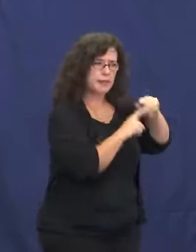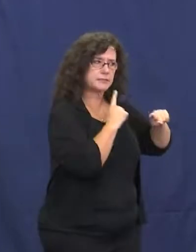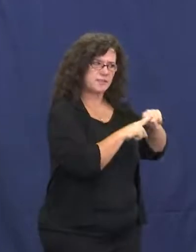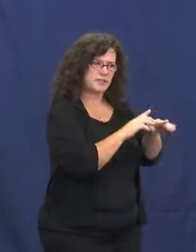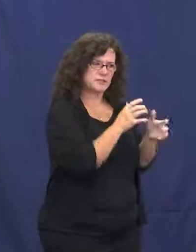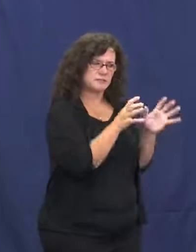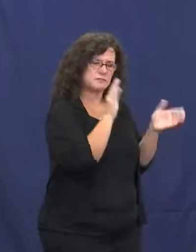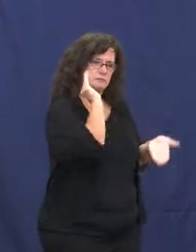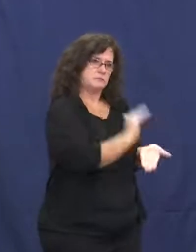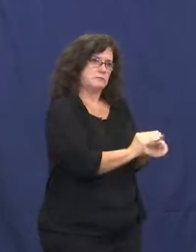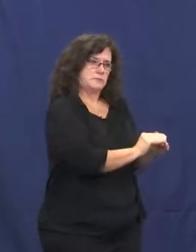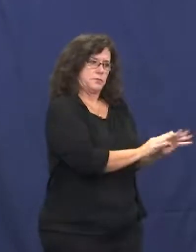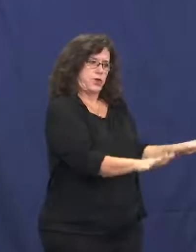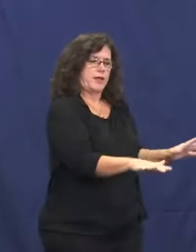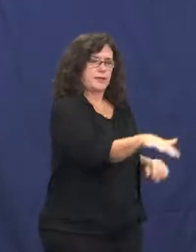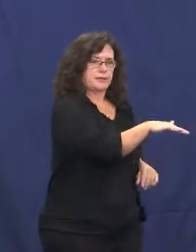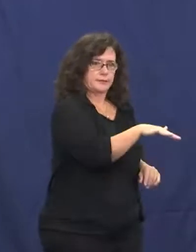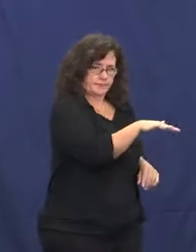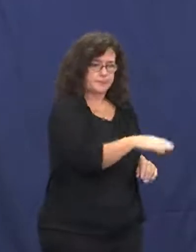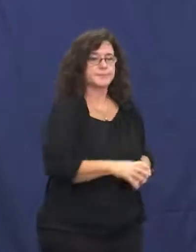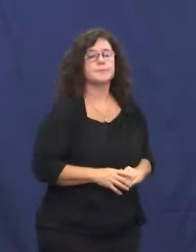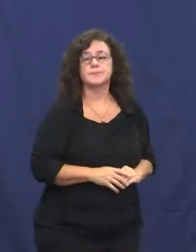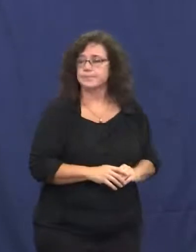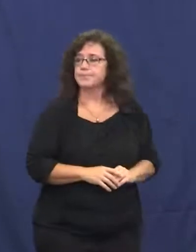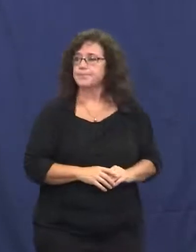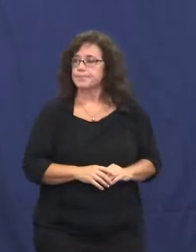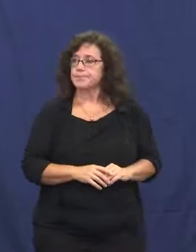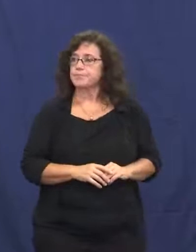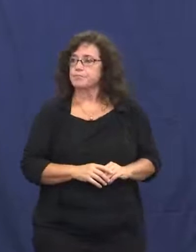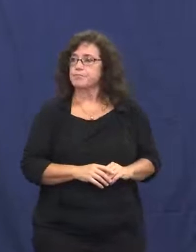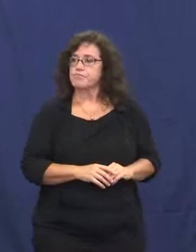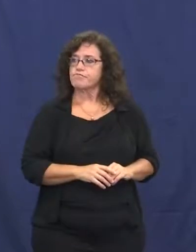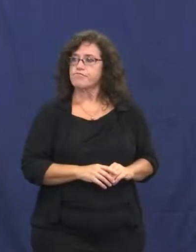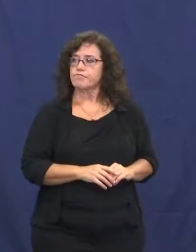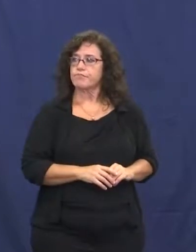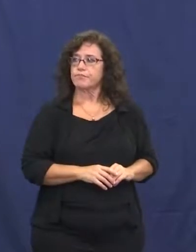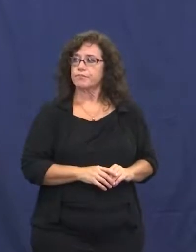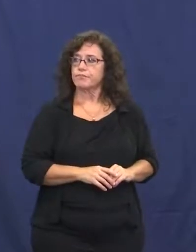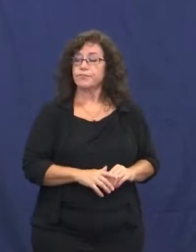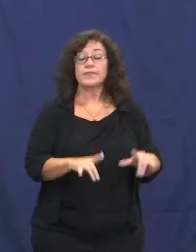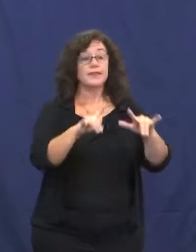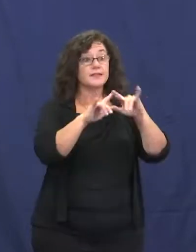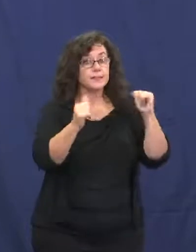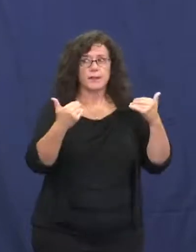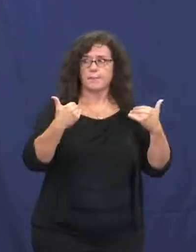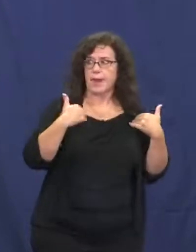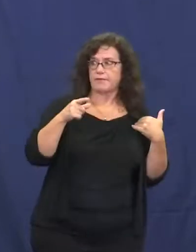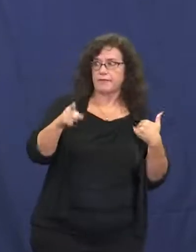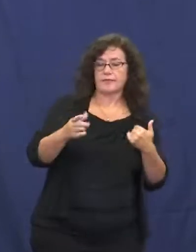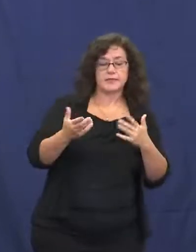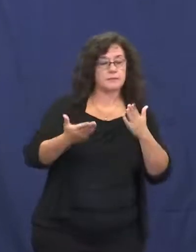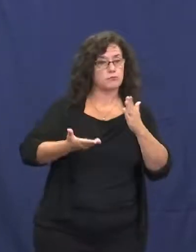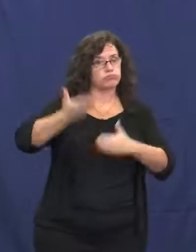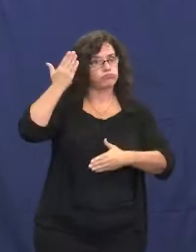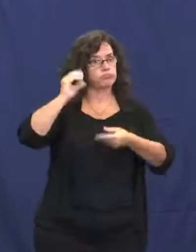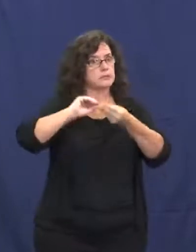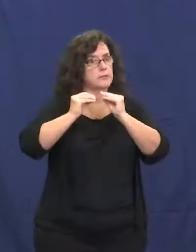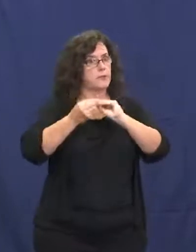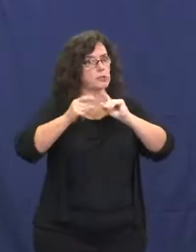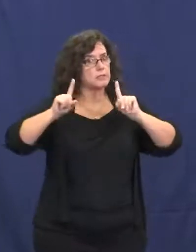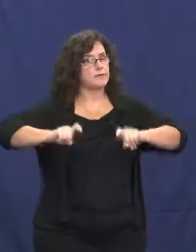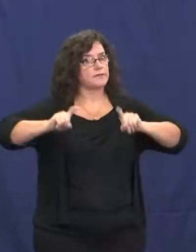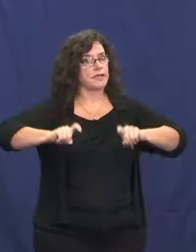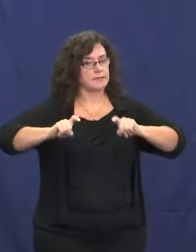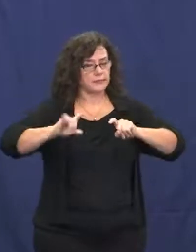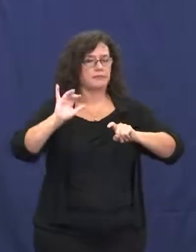community spread, but also getting having this kind of high testing volume helps with